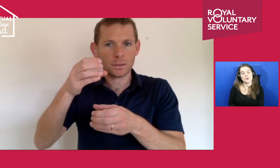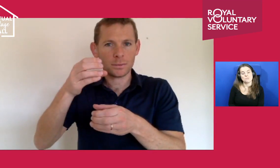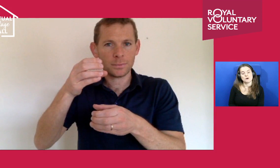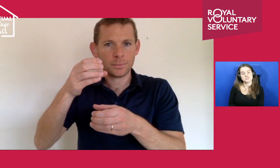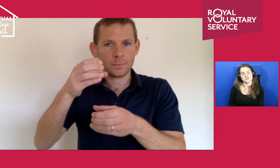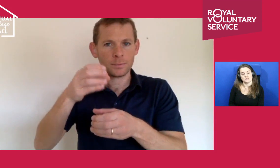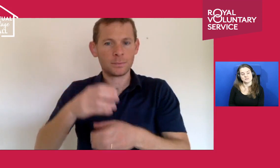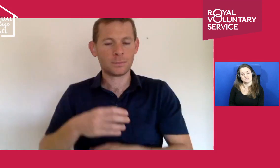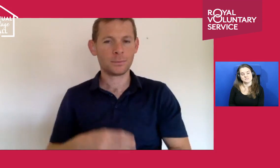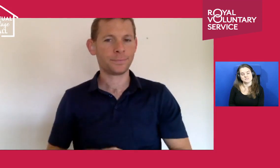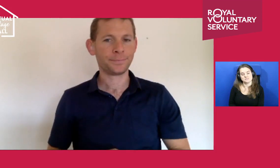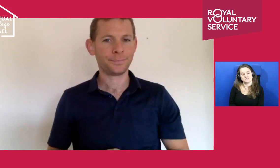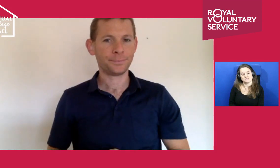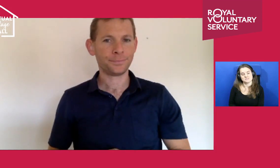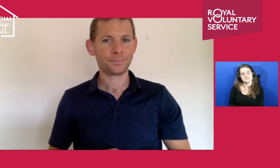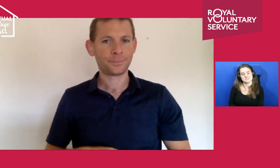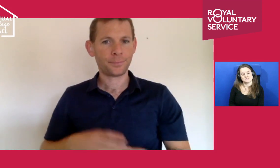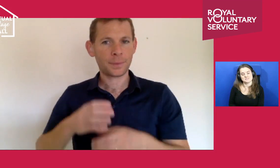So, bottle.